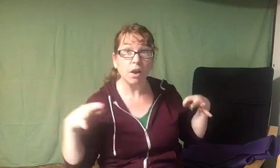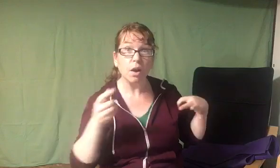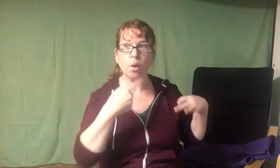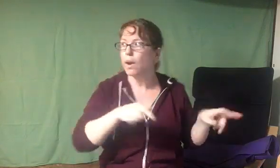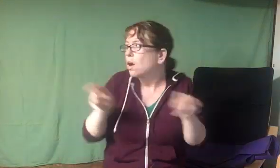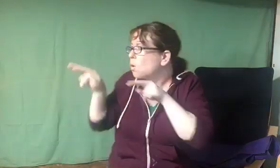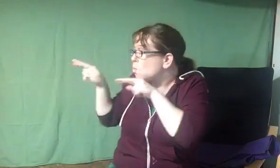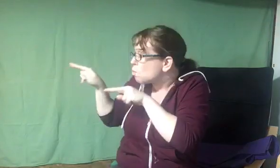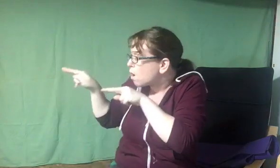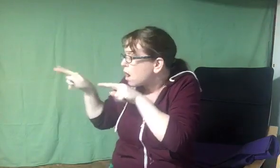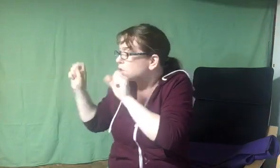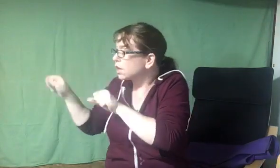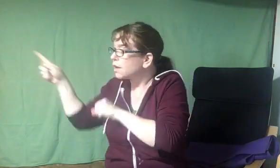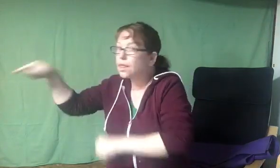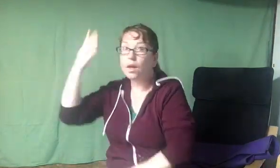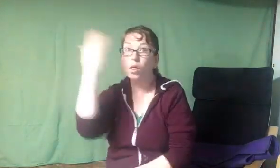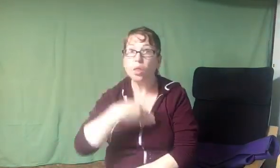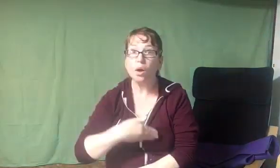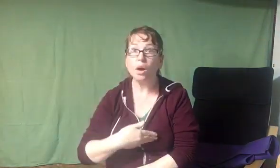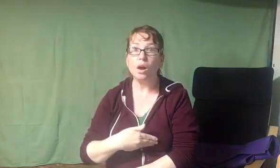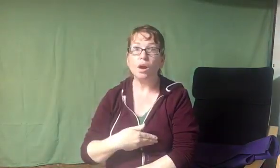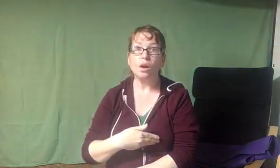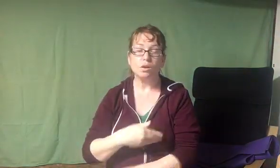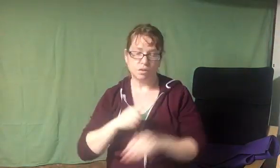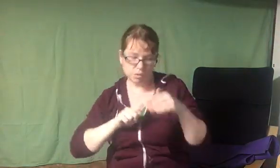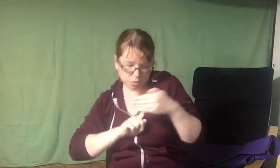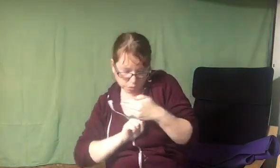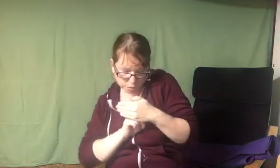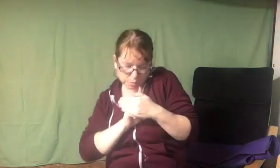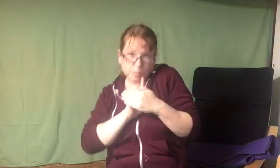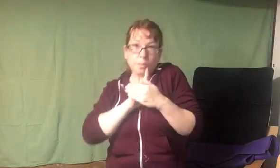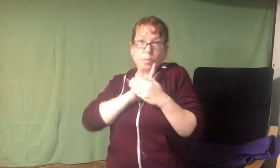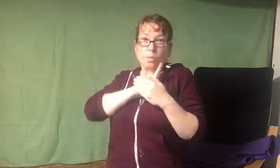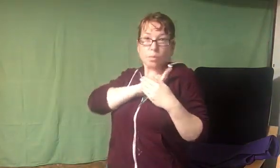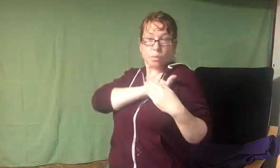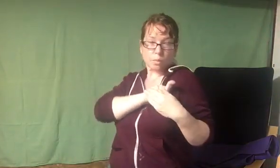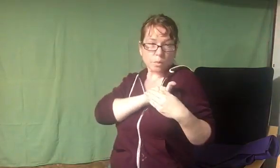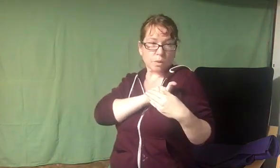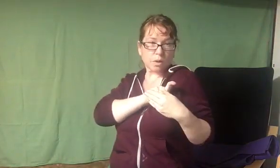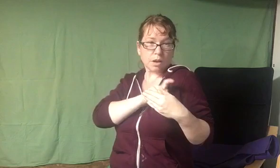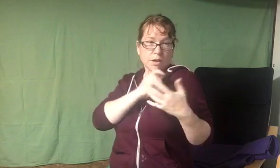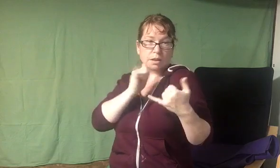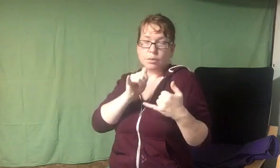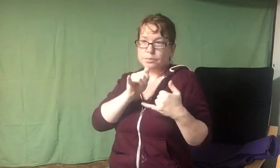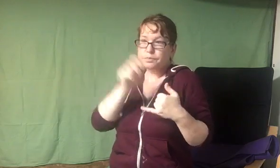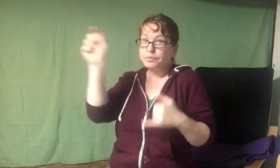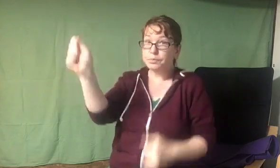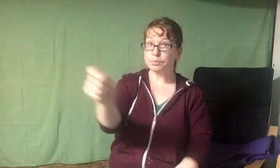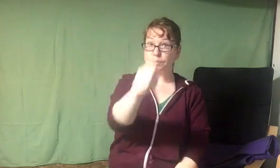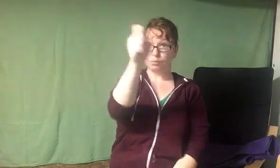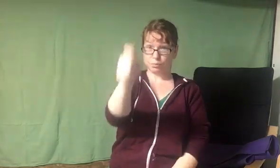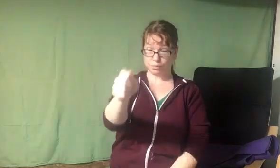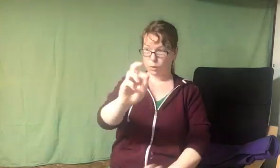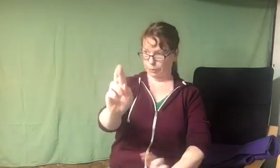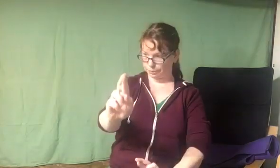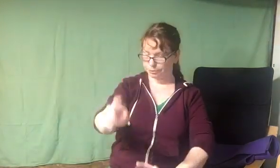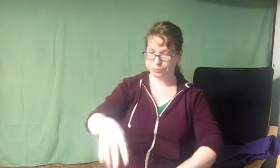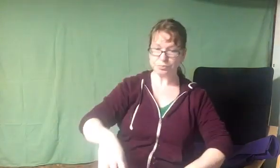seen." The fairy had poked her head over the edge of Kirsty's t-shirt pocket, and now she pulled out her wand. "I'm glad you're going to be